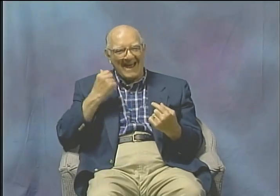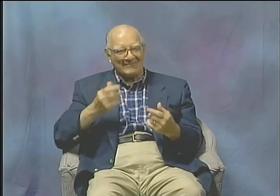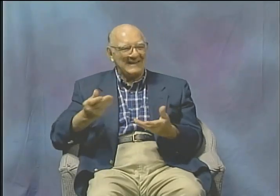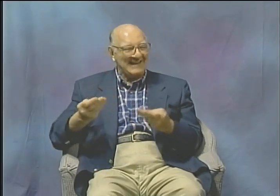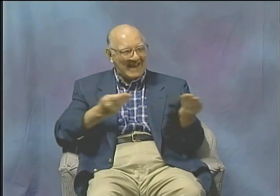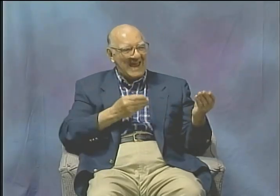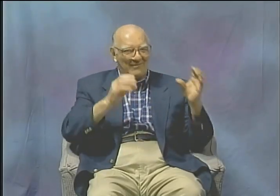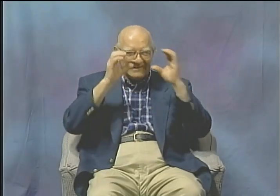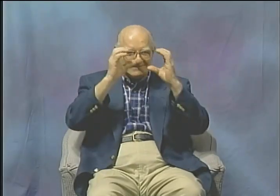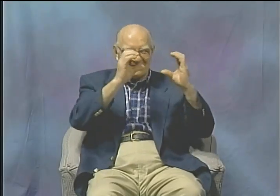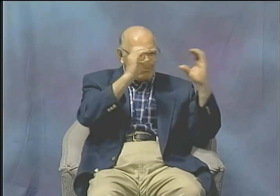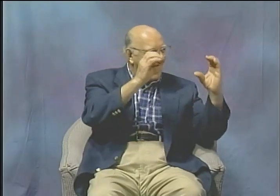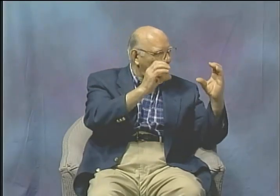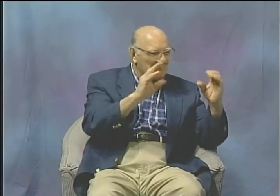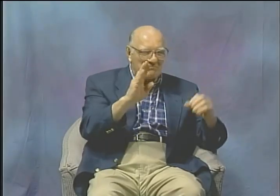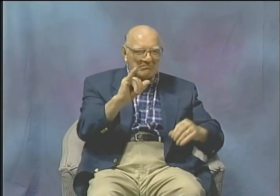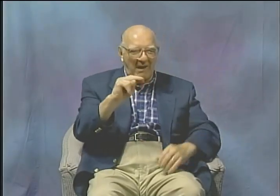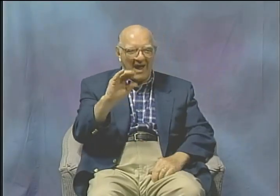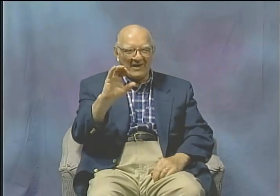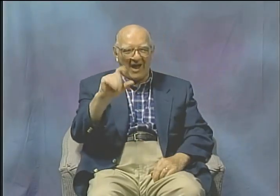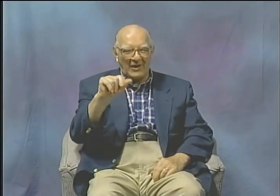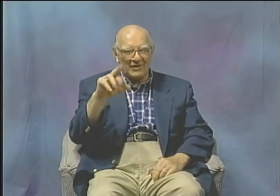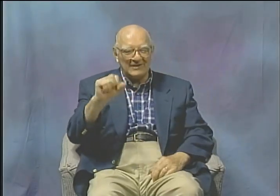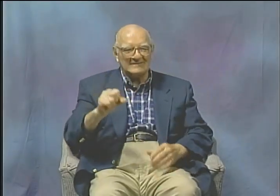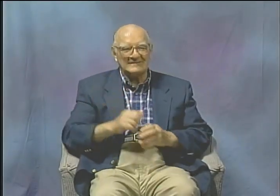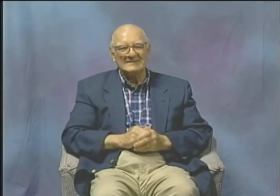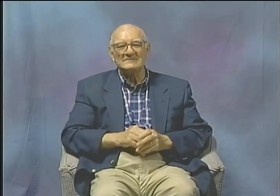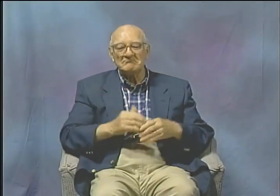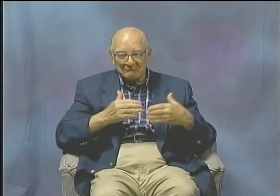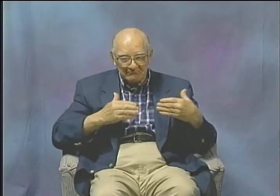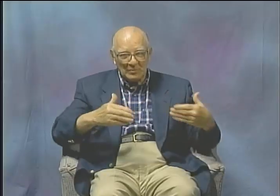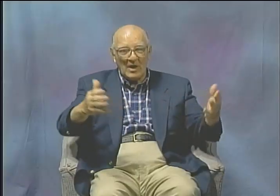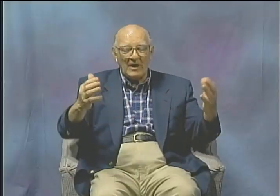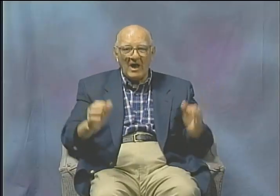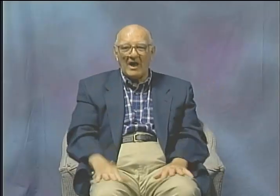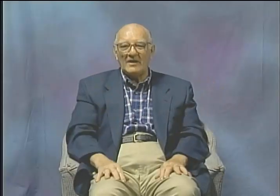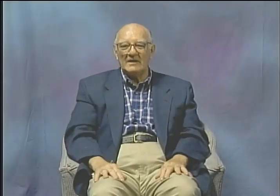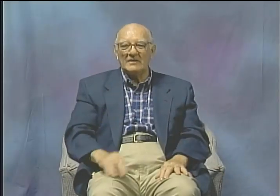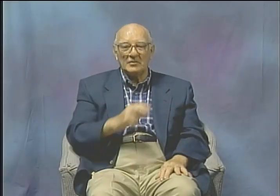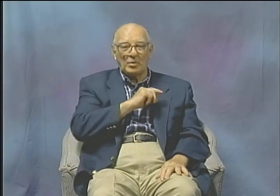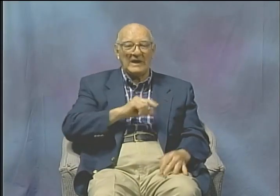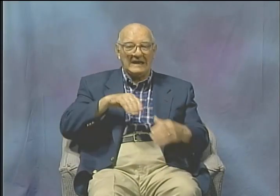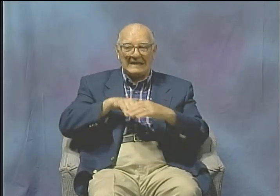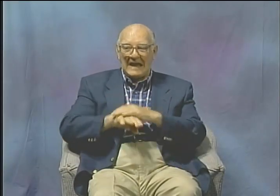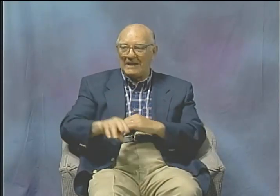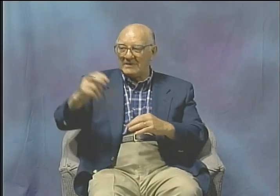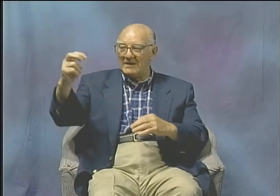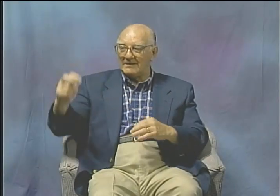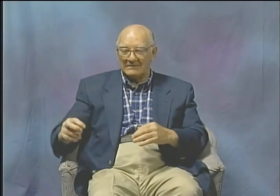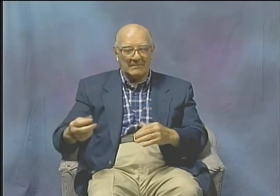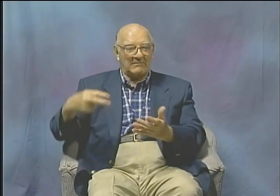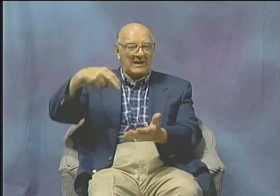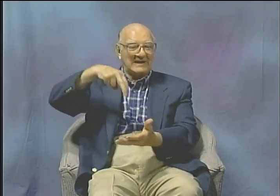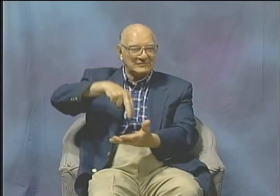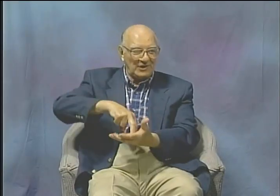he gave us some binoculars. Went on. The Queen came in, they stood